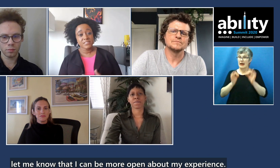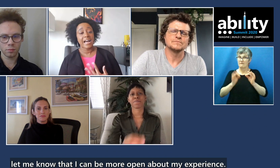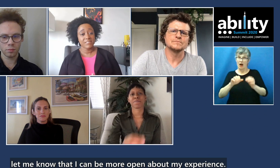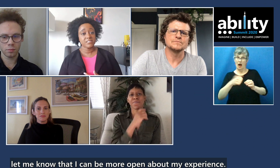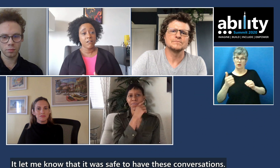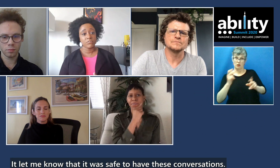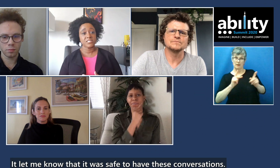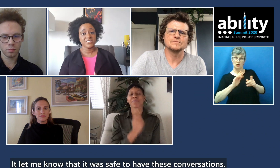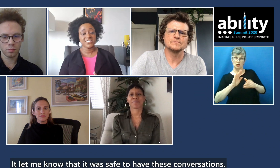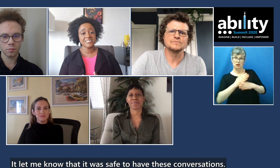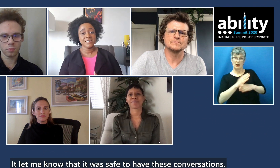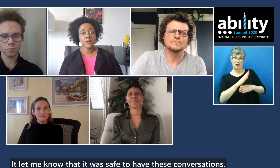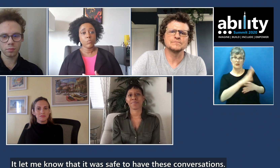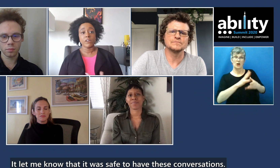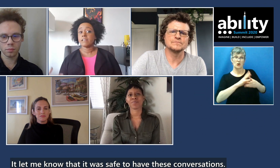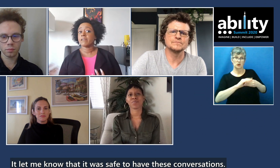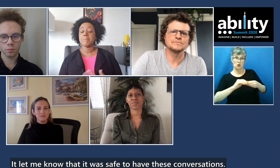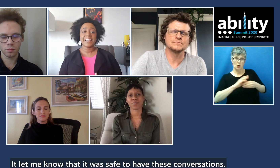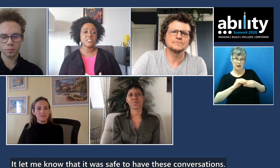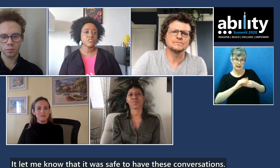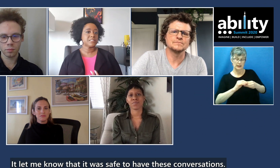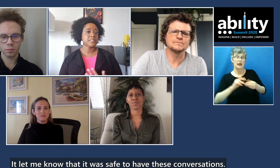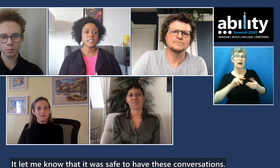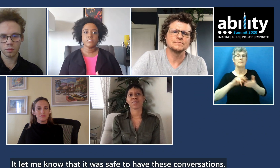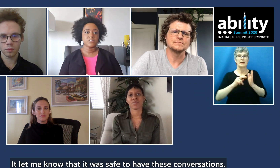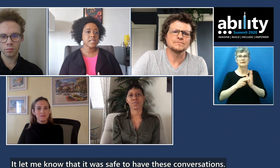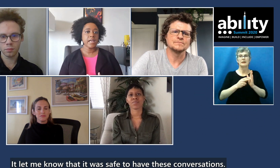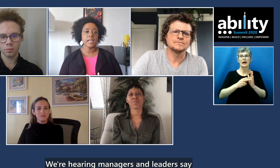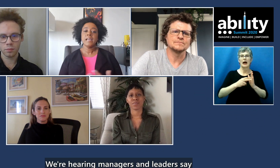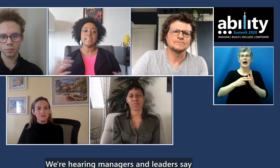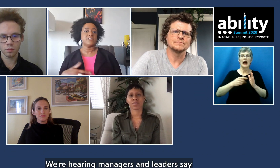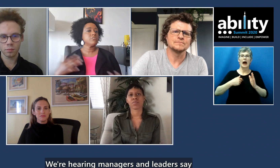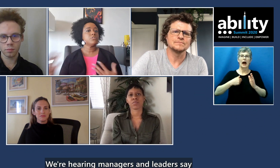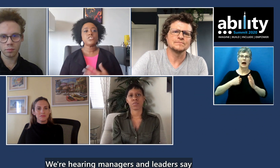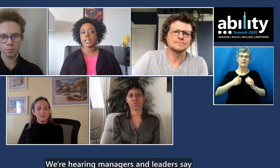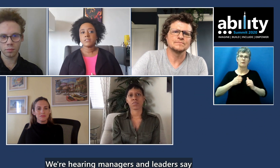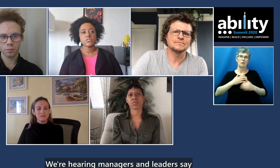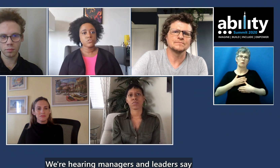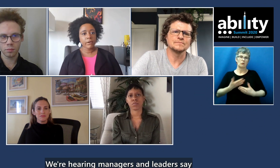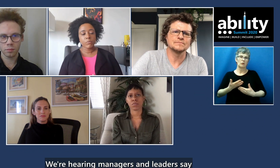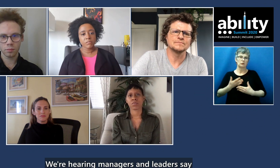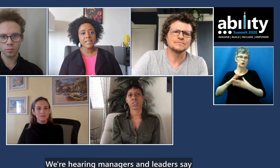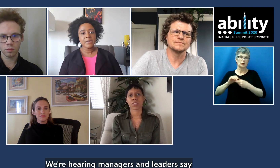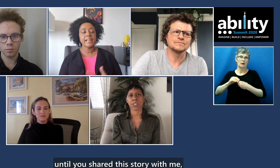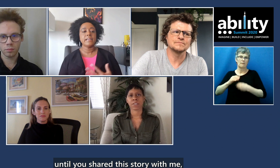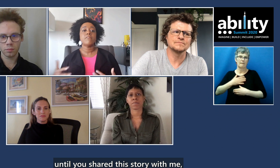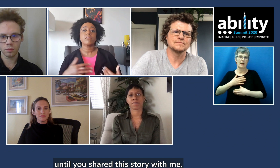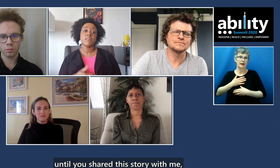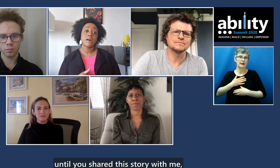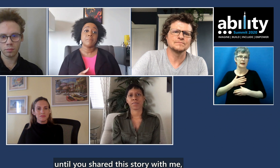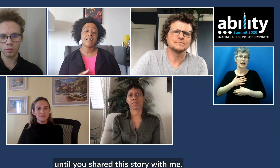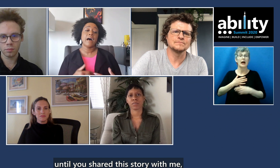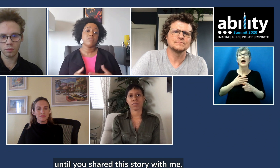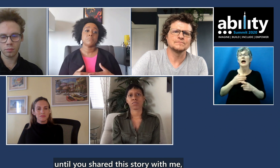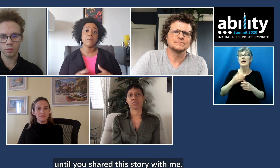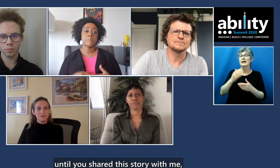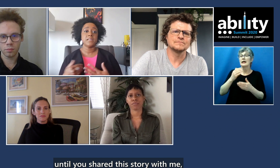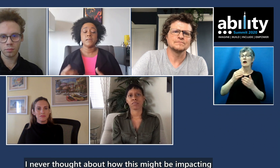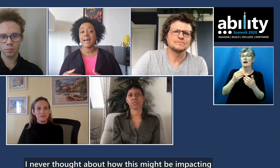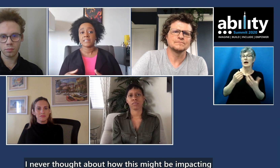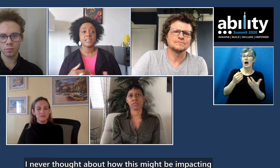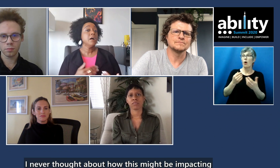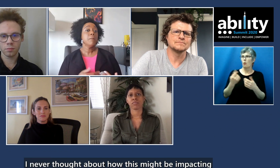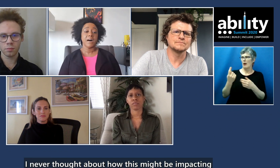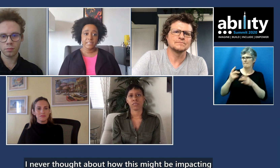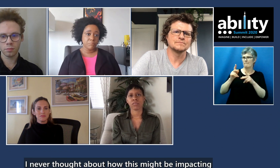was safe to have these conversations. We're hearing managers and leaders say, until you shared this story with me, I never thought about how this might